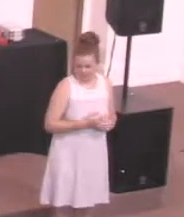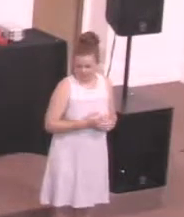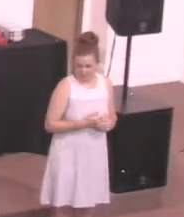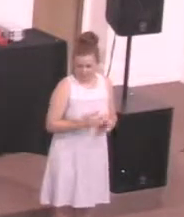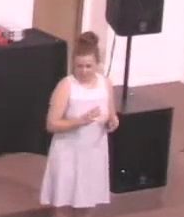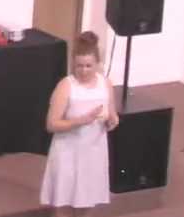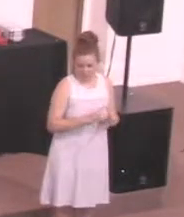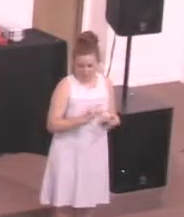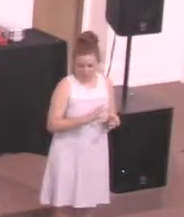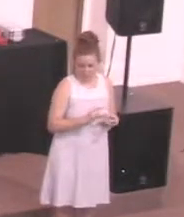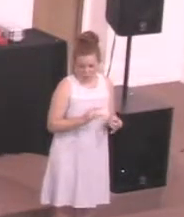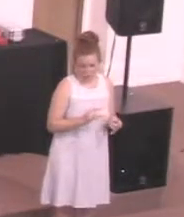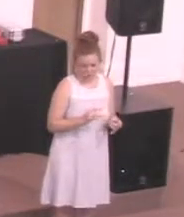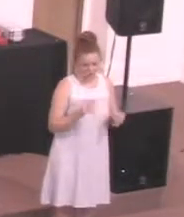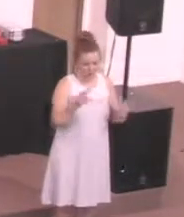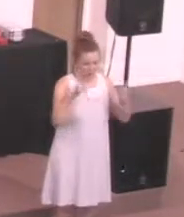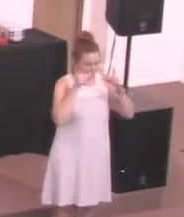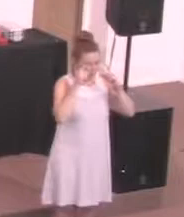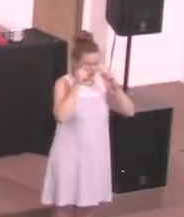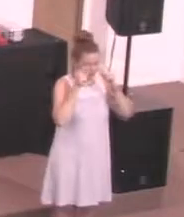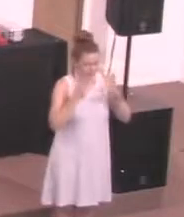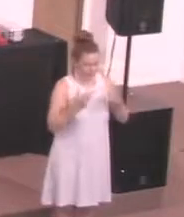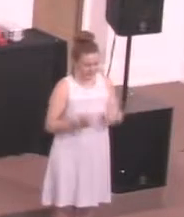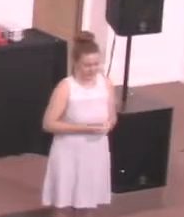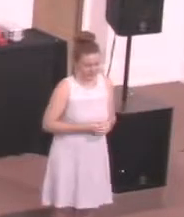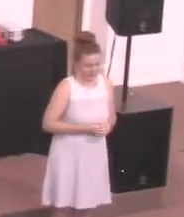Here's the story. I want you to close your eyes now.